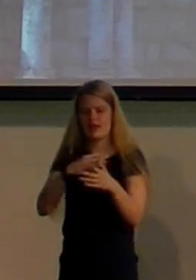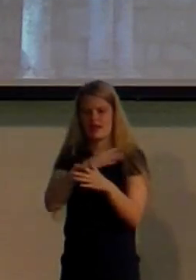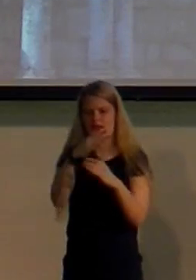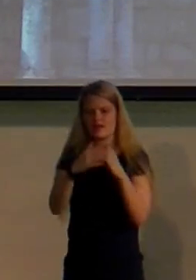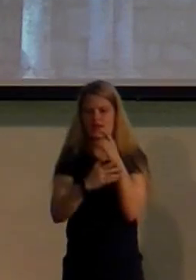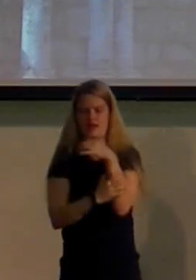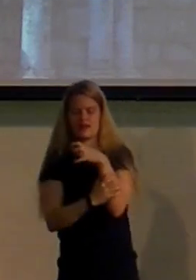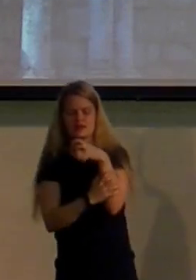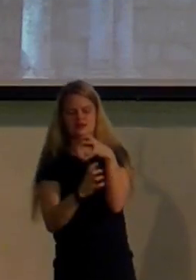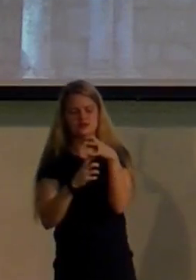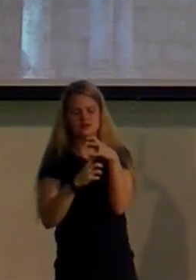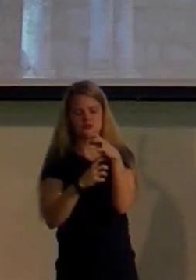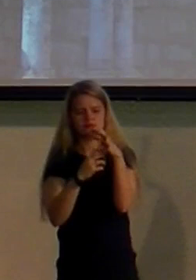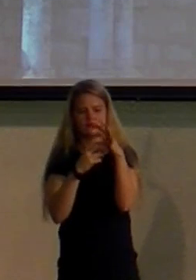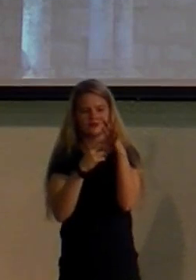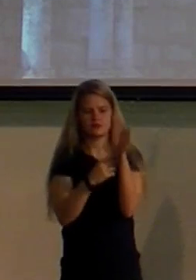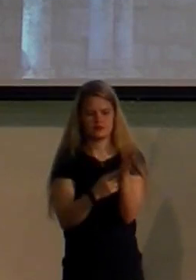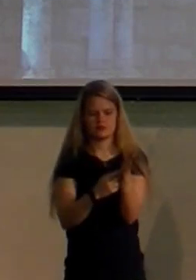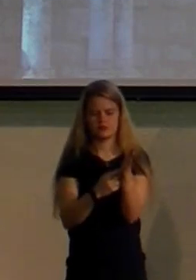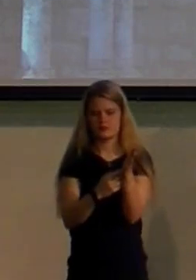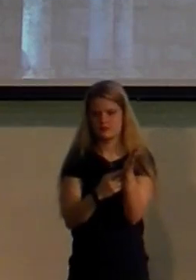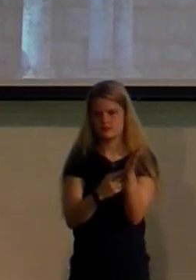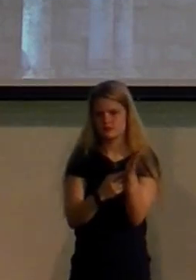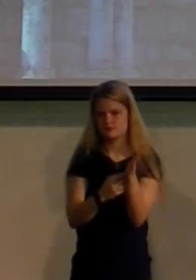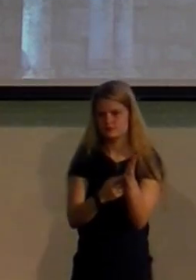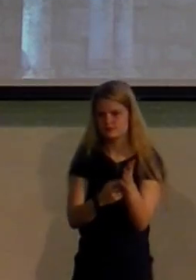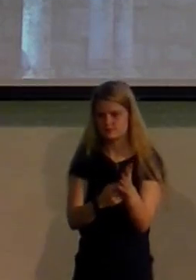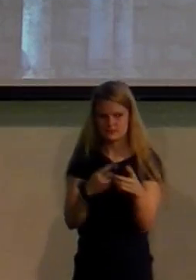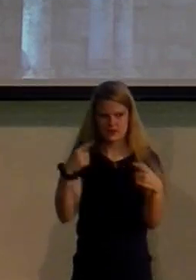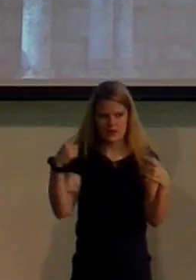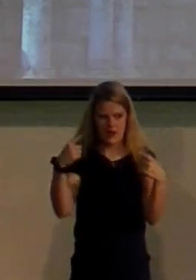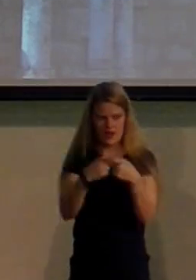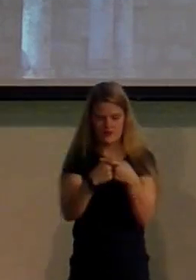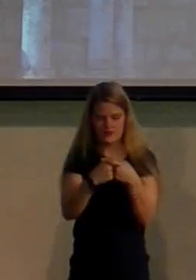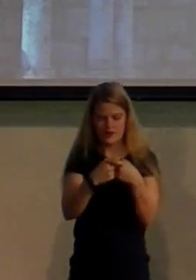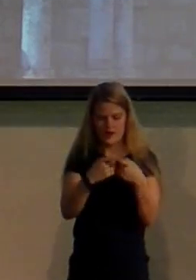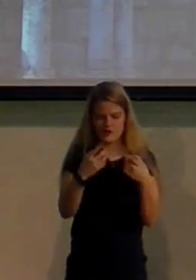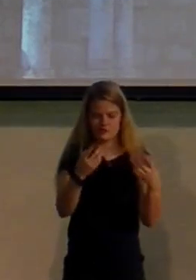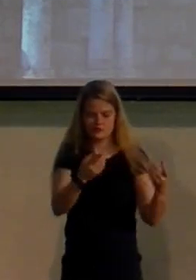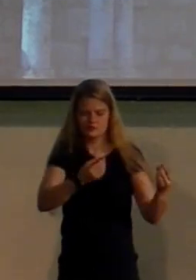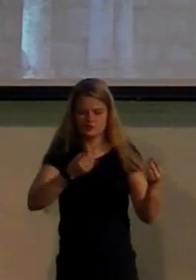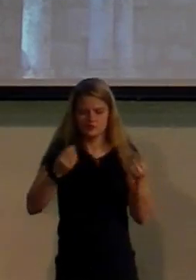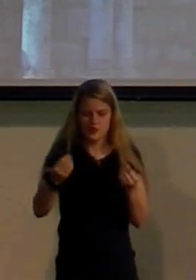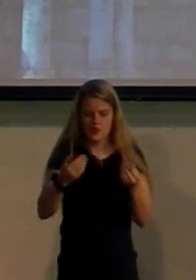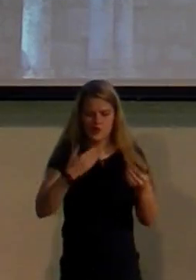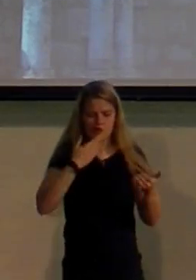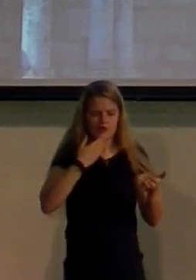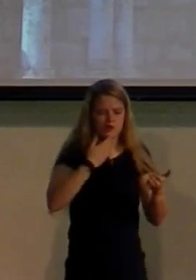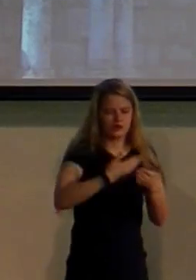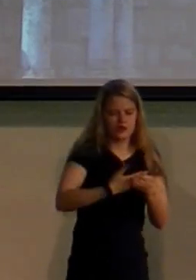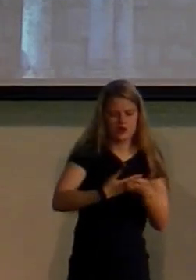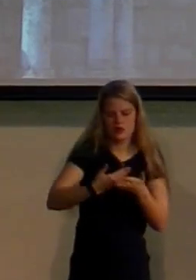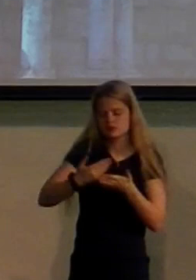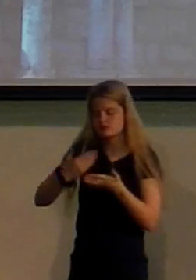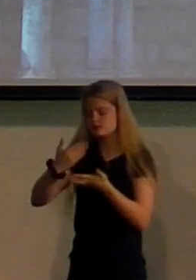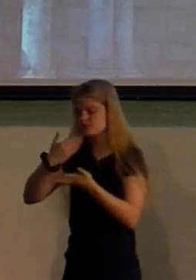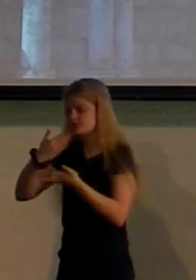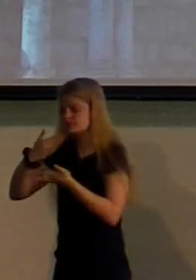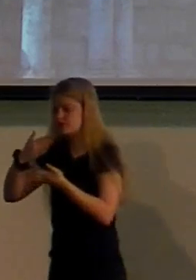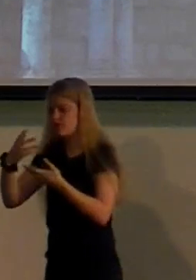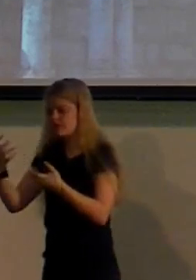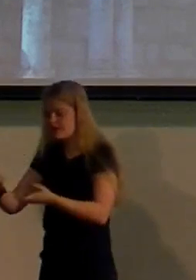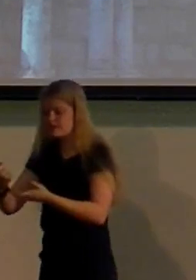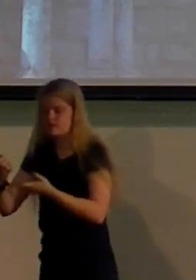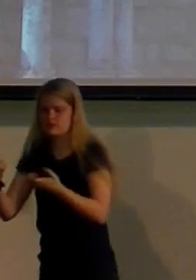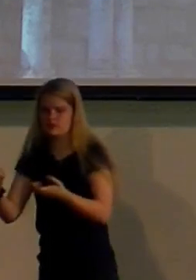man on the Sabbath. Here's a conflict over whether we should do good or do evil. You can look at